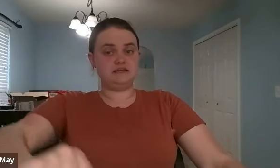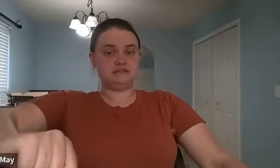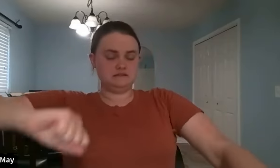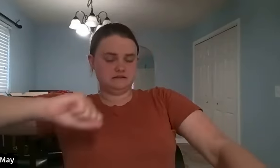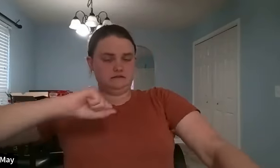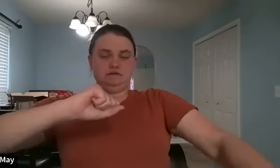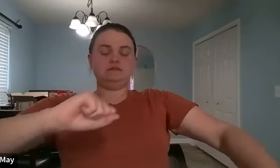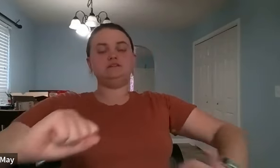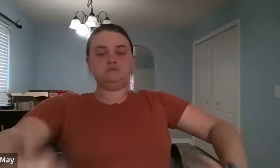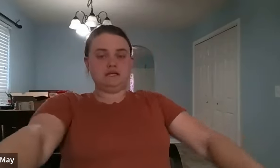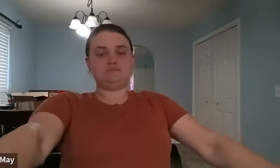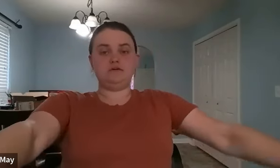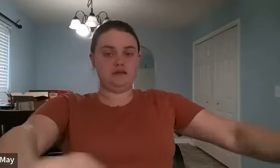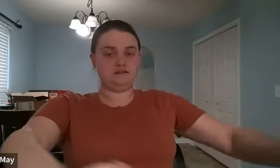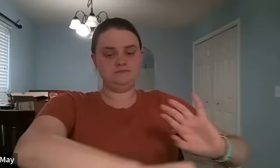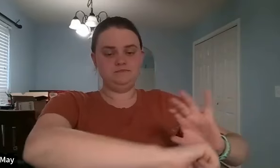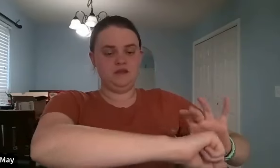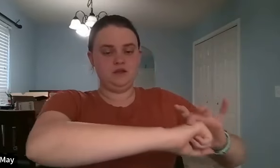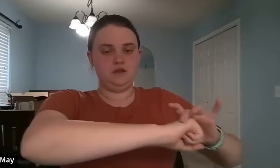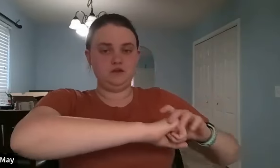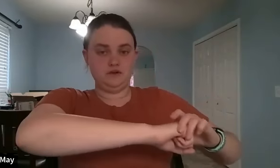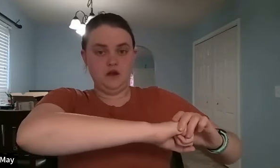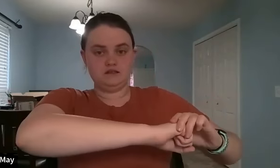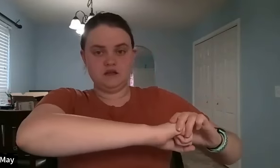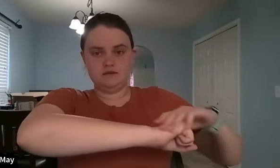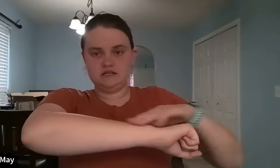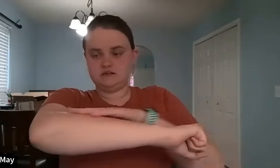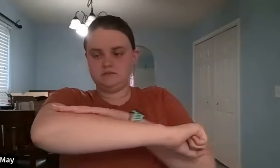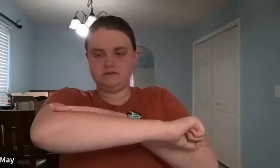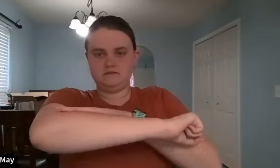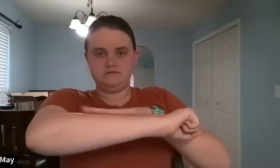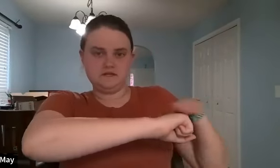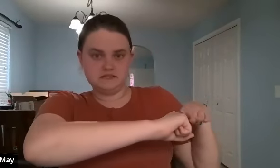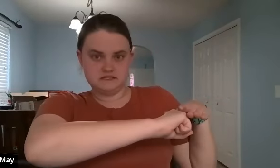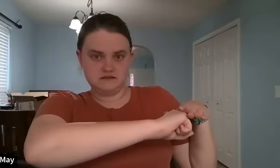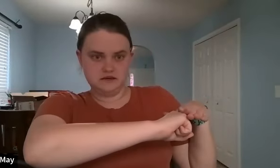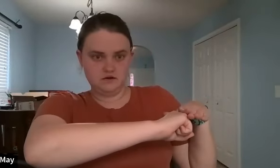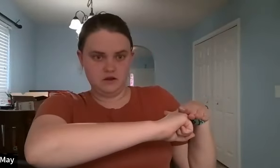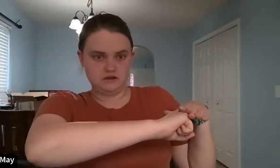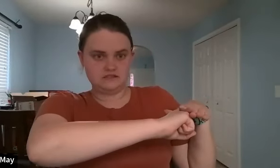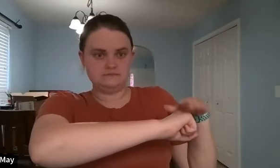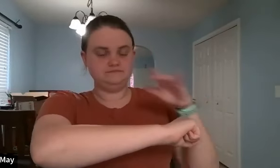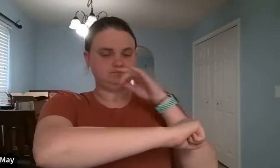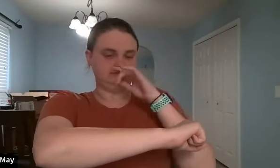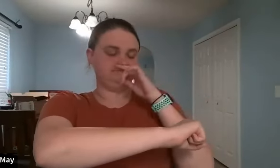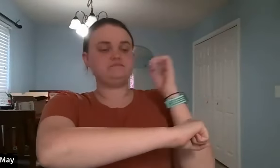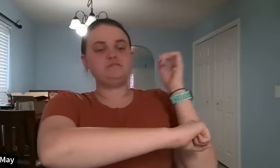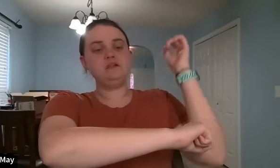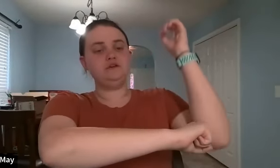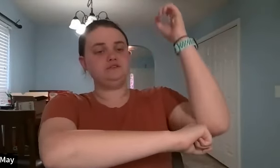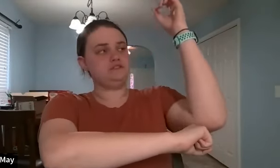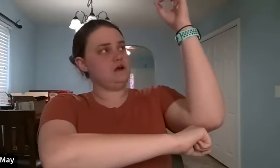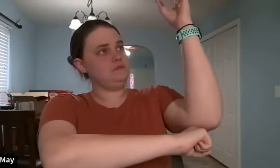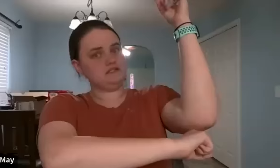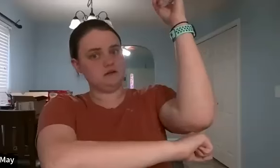is, this one takes both hands. Your non-dominant is going to be a fist and laying across. Your dominant is going to be at